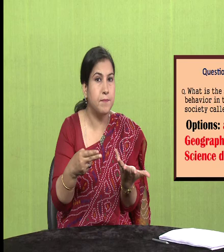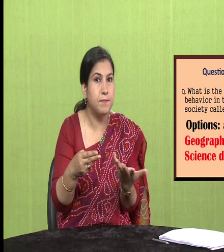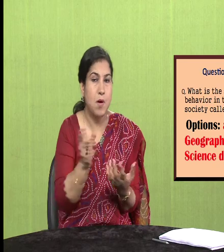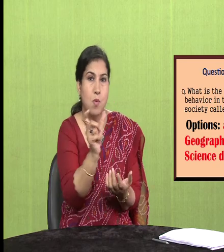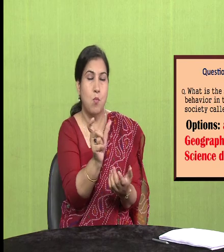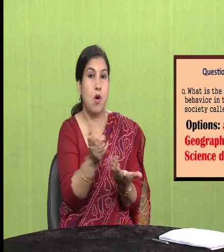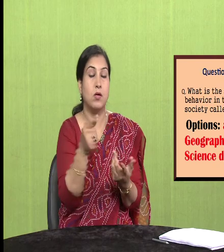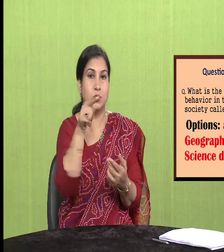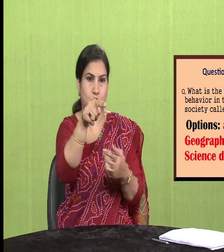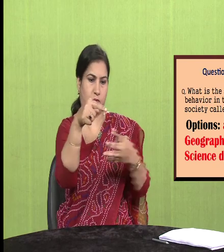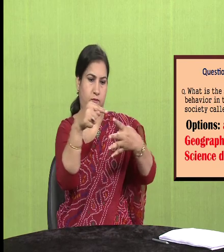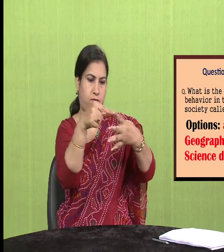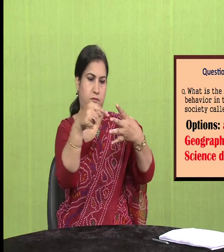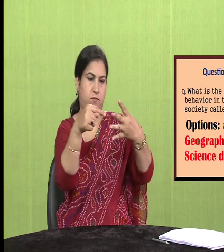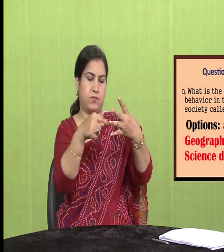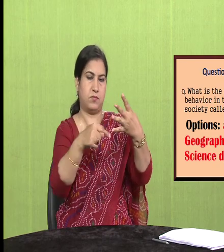You have four options.